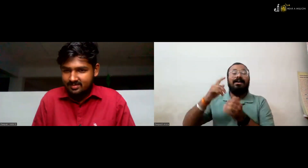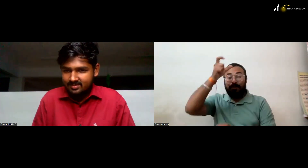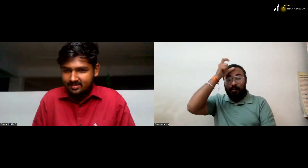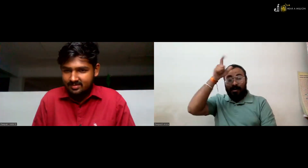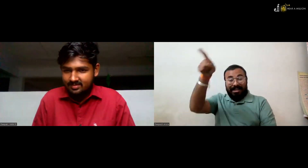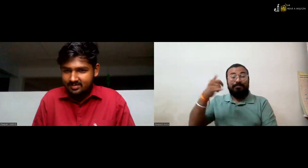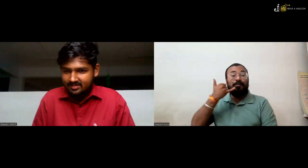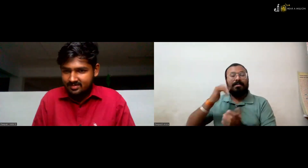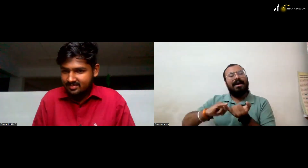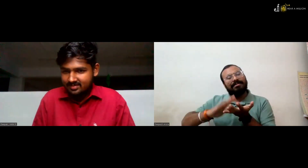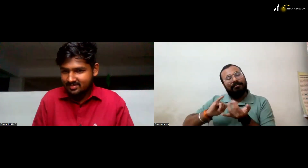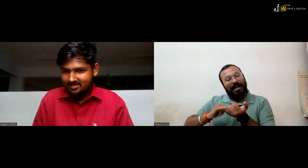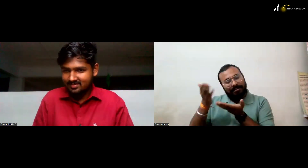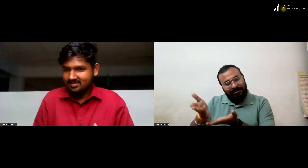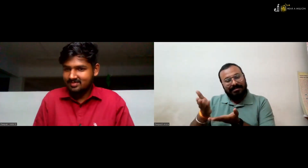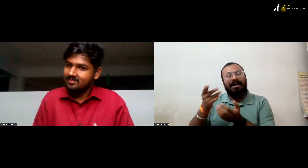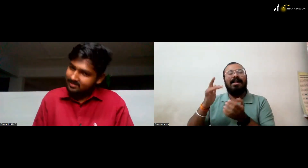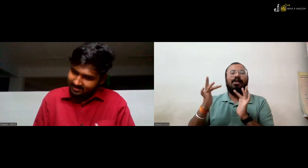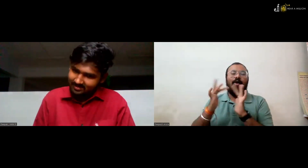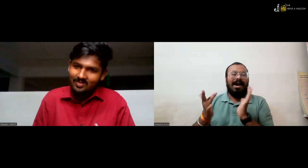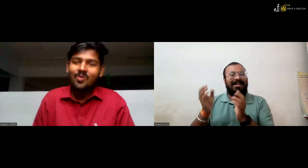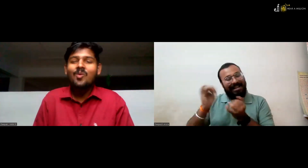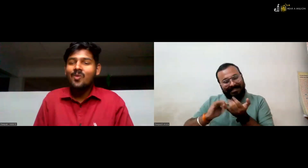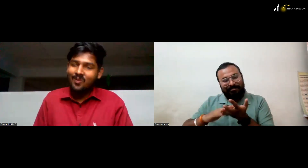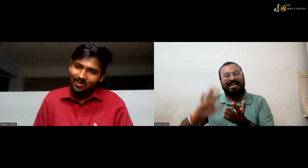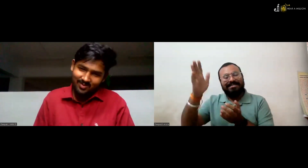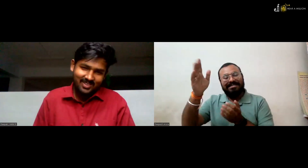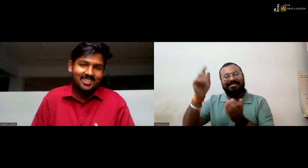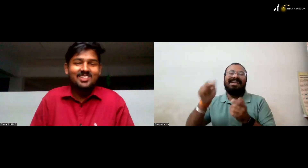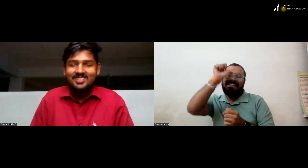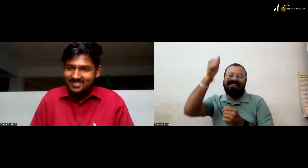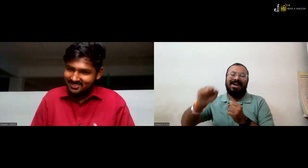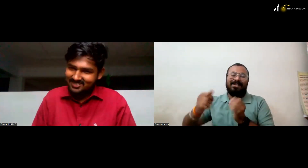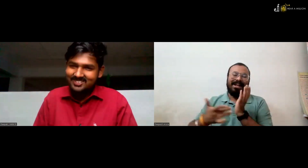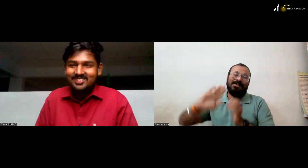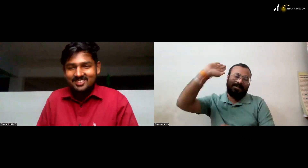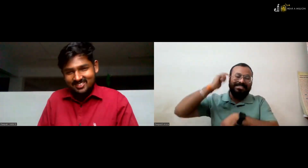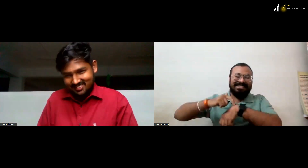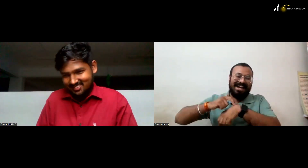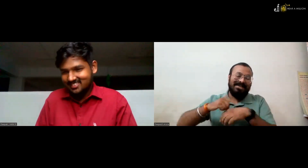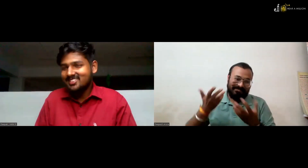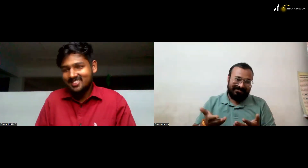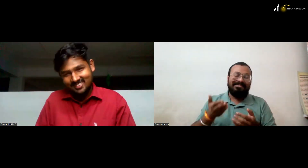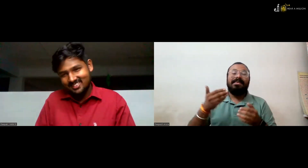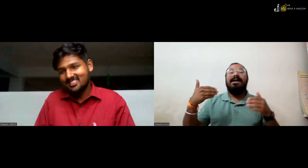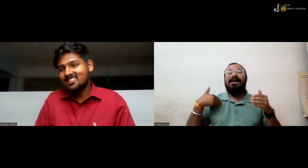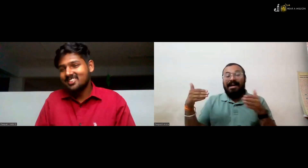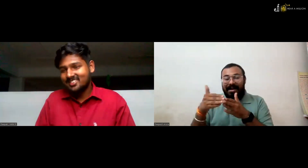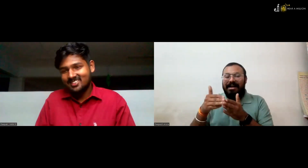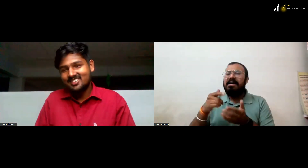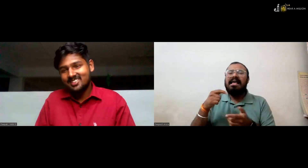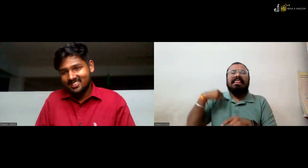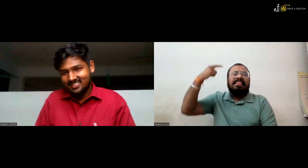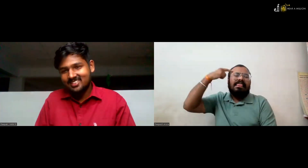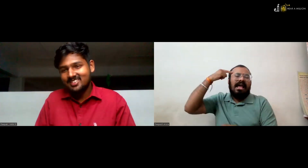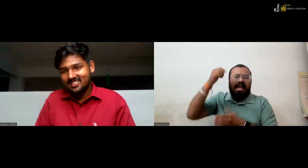interacting, and together with me in the Turkey, they were also having the same facility of SMS and everyone, just like in India